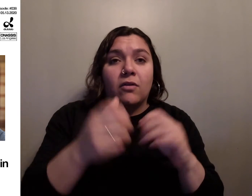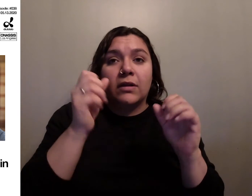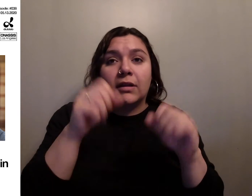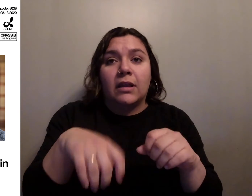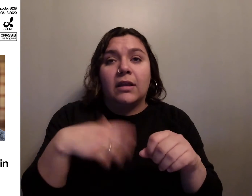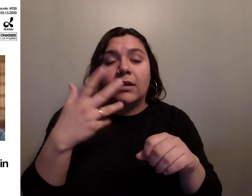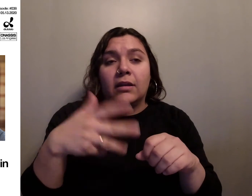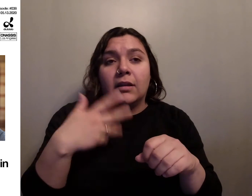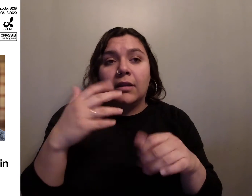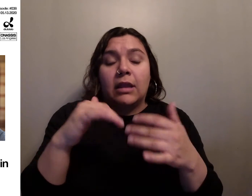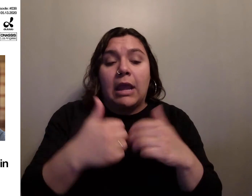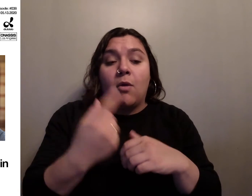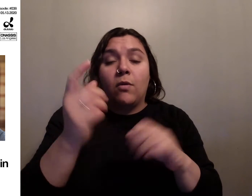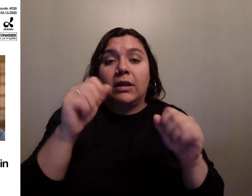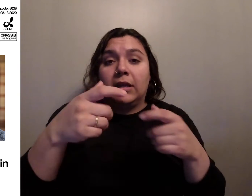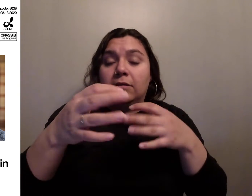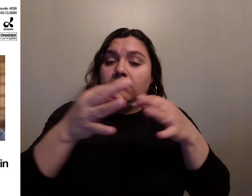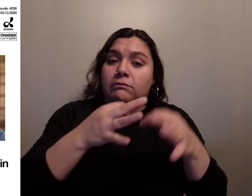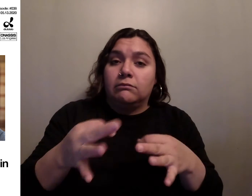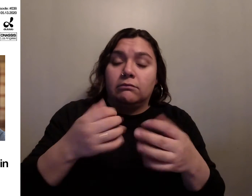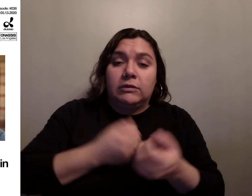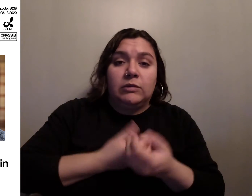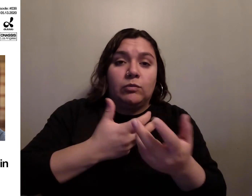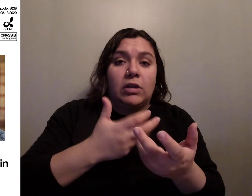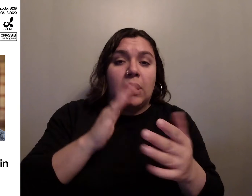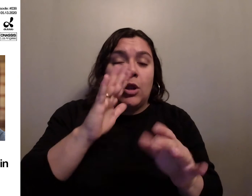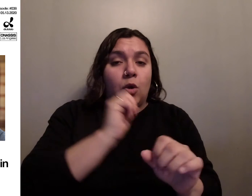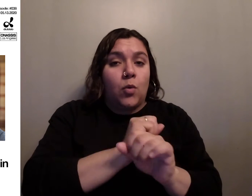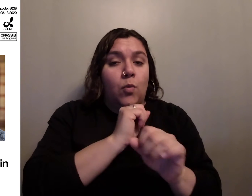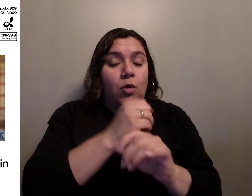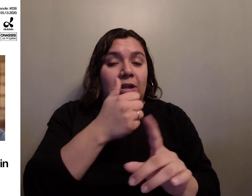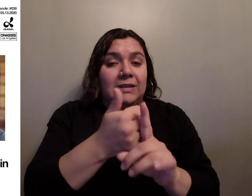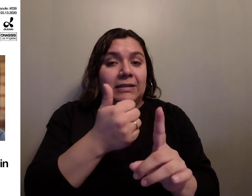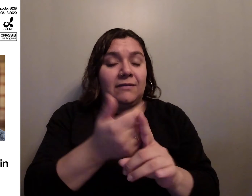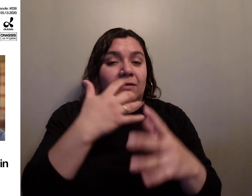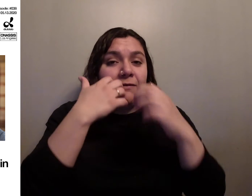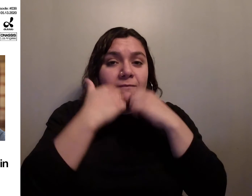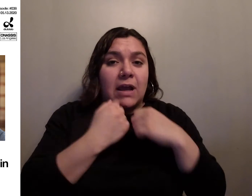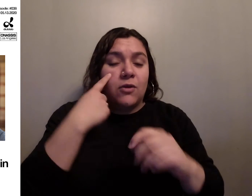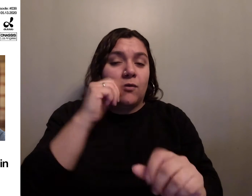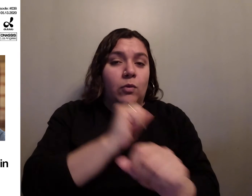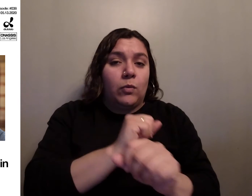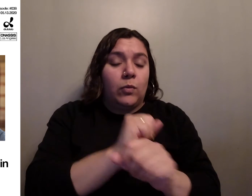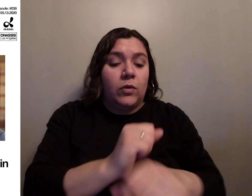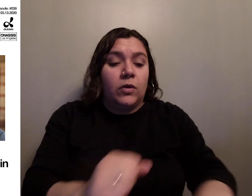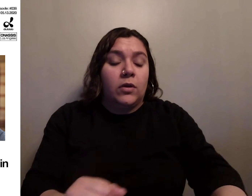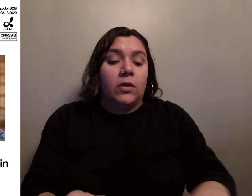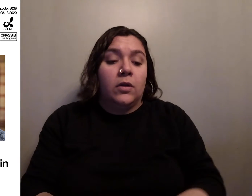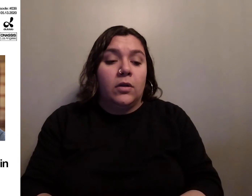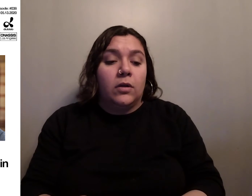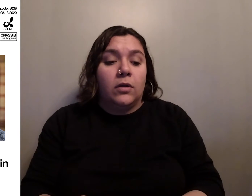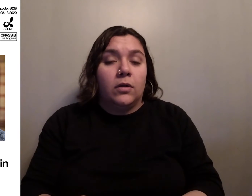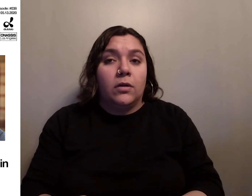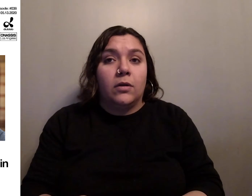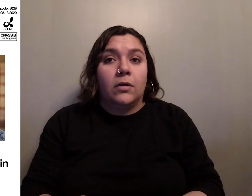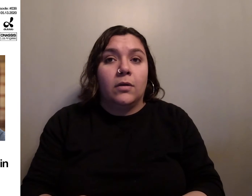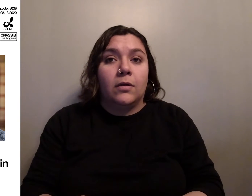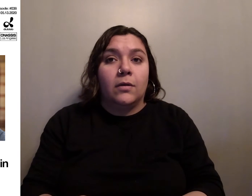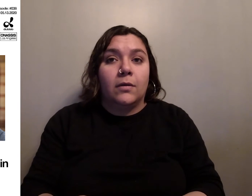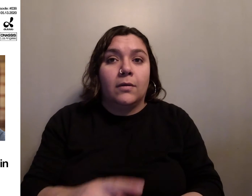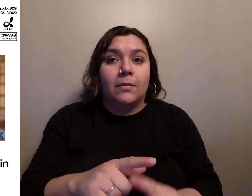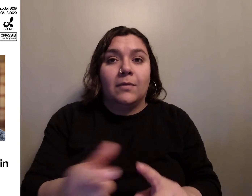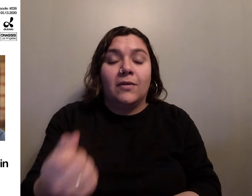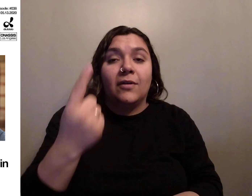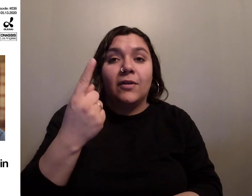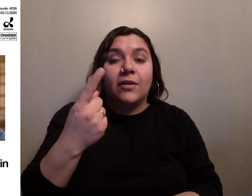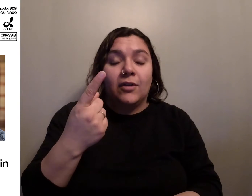trying to figure out ideas of how one expresses the work itself and the value of it.